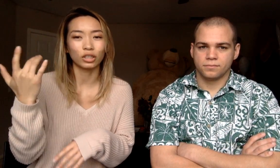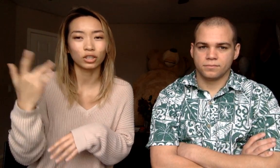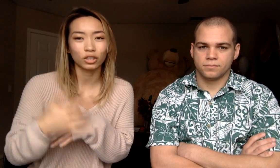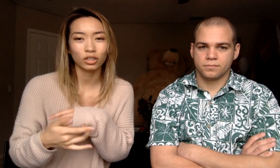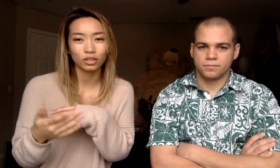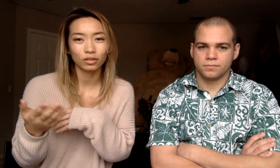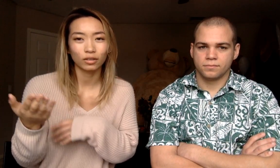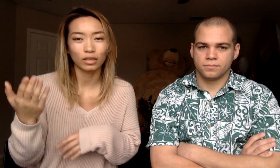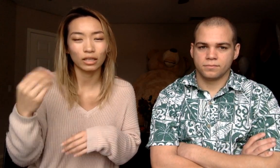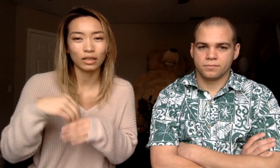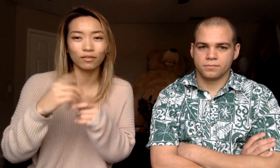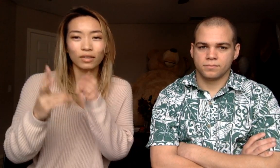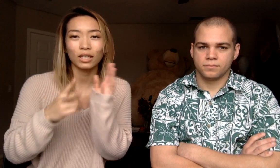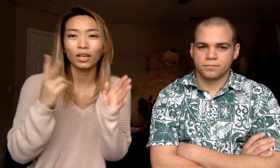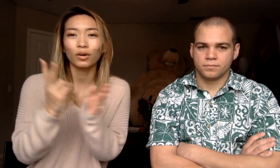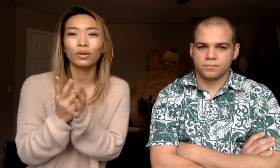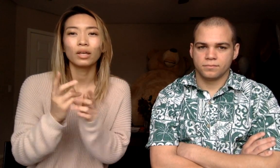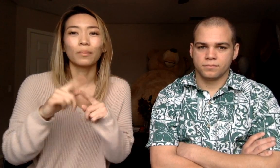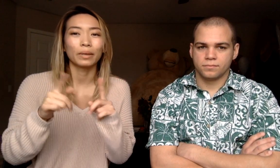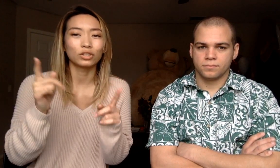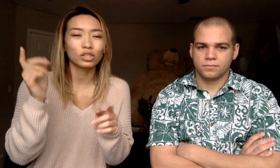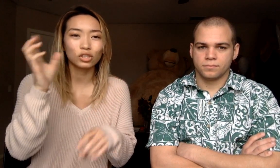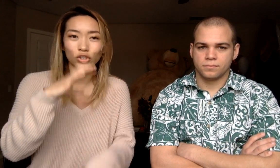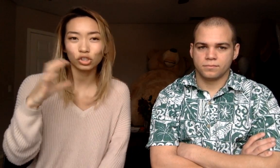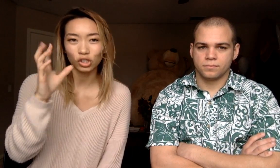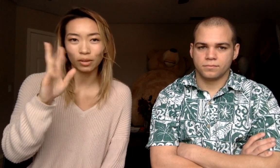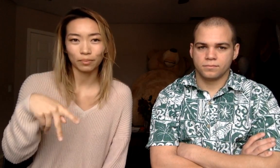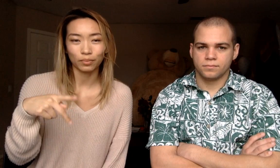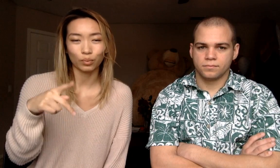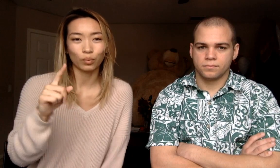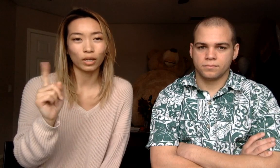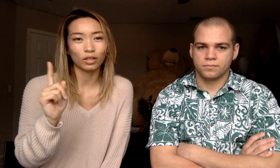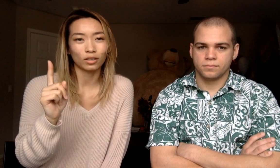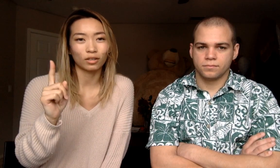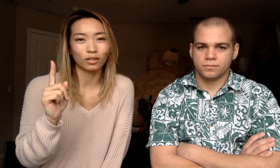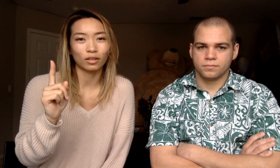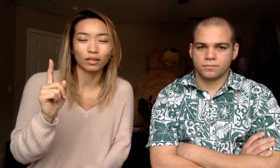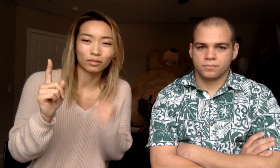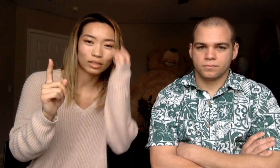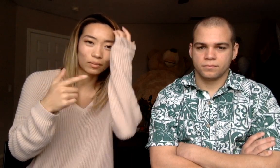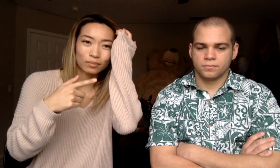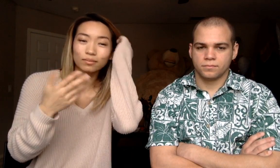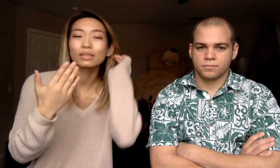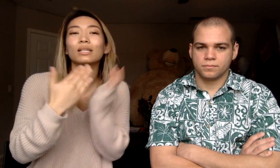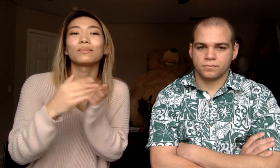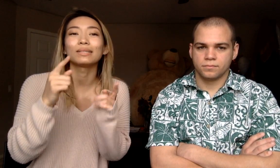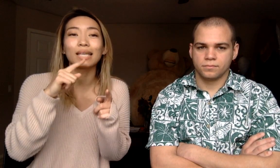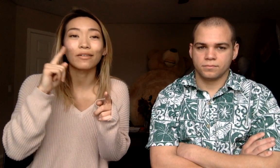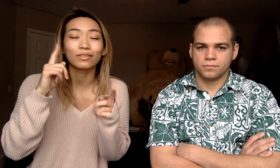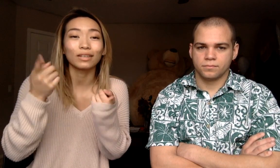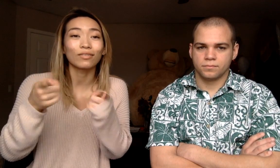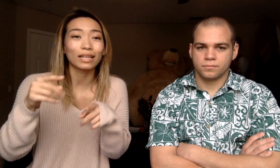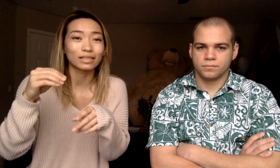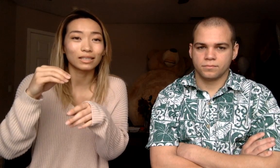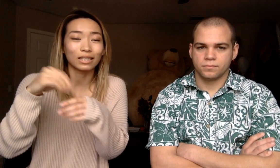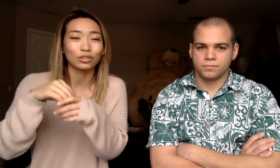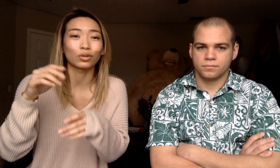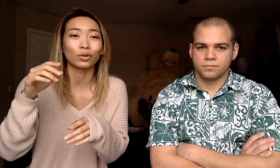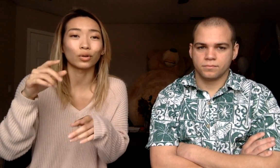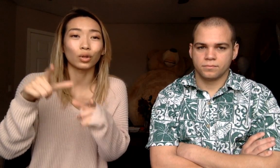earlier in the video, but just search up where some deaf events in your